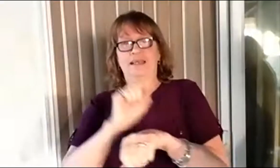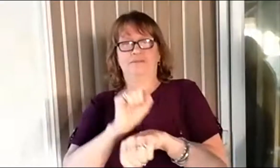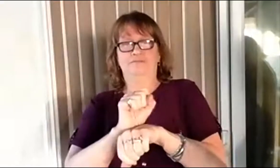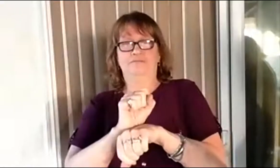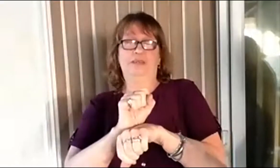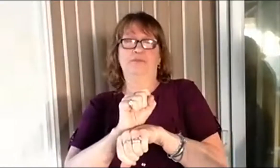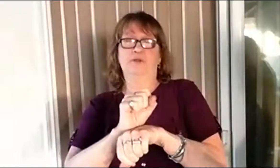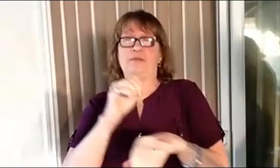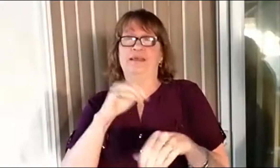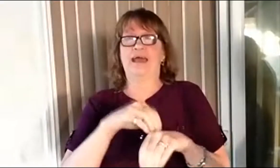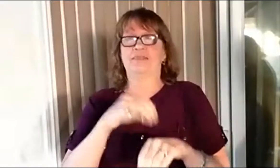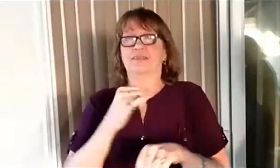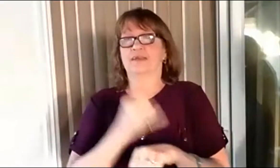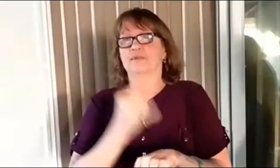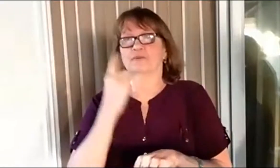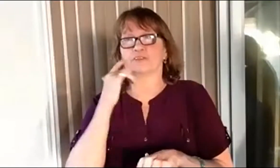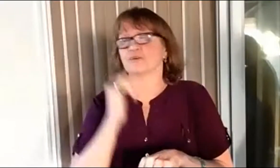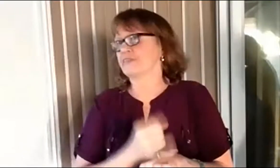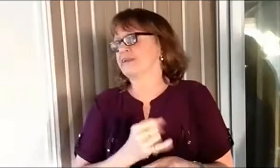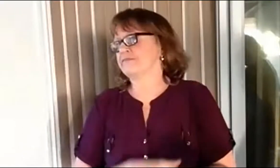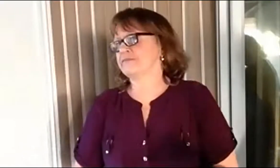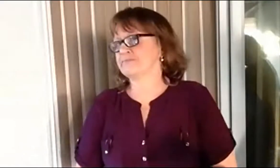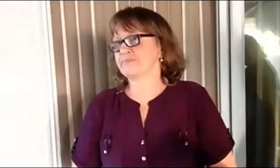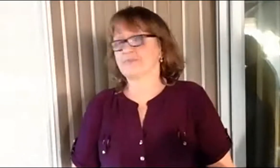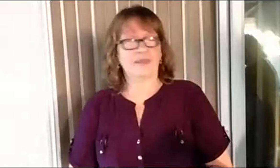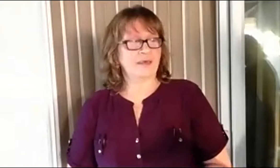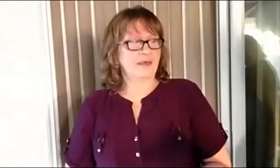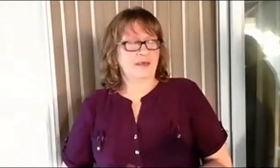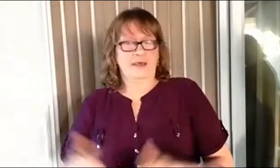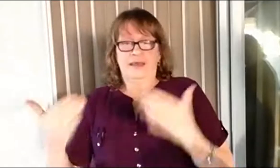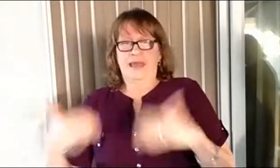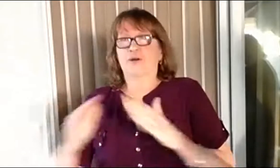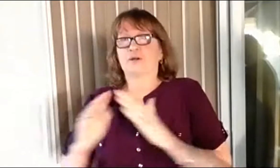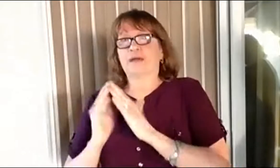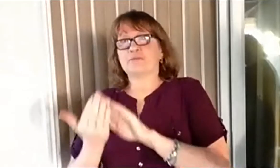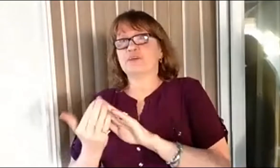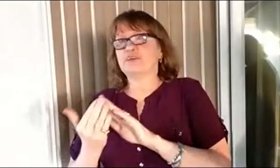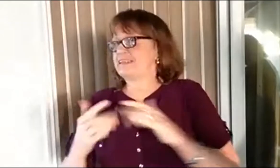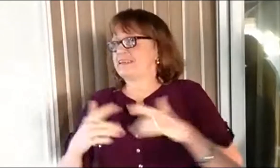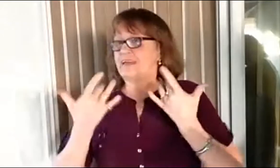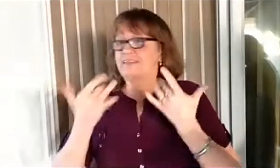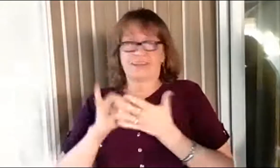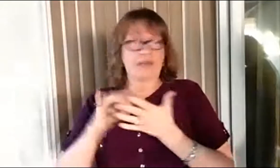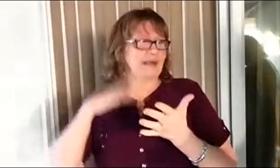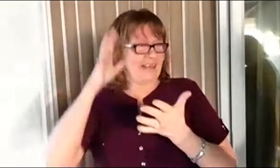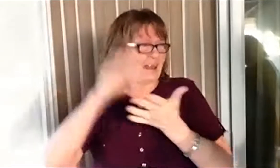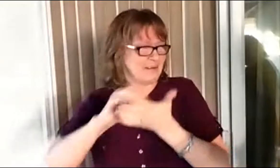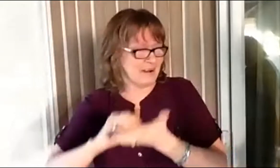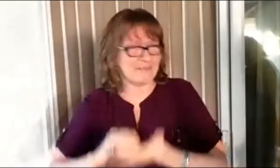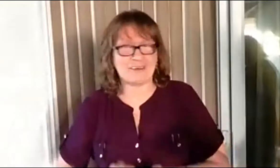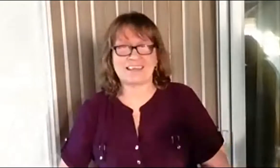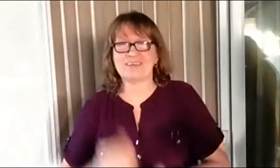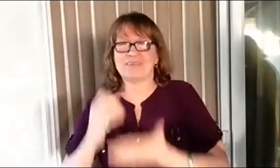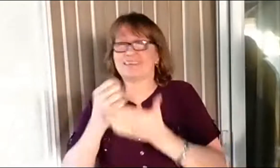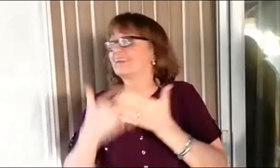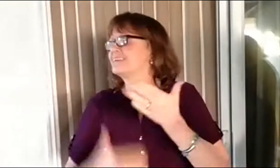my employment at the California School for the Deaf. Now, my community events that my dad